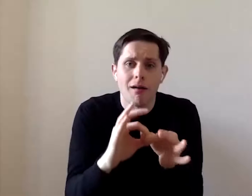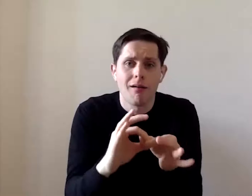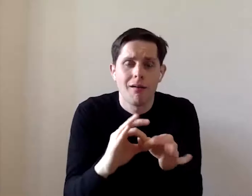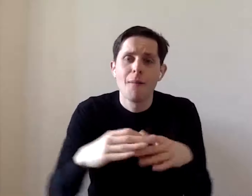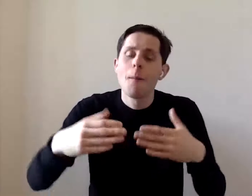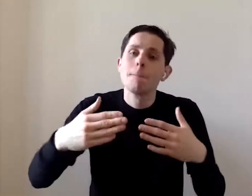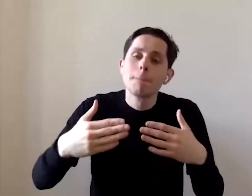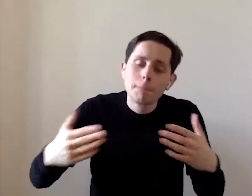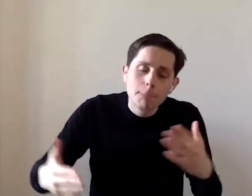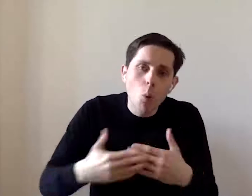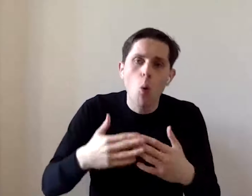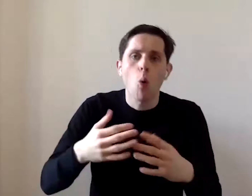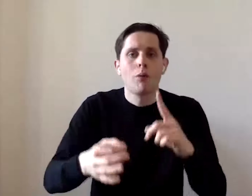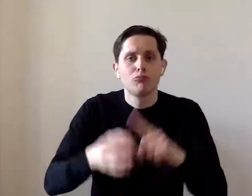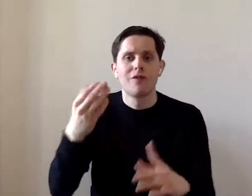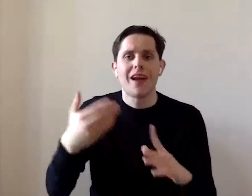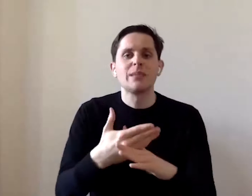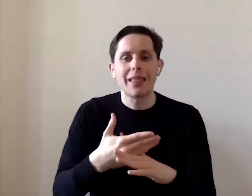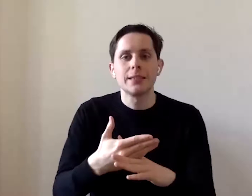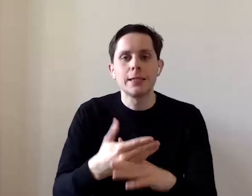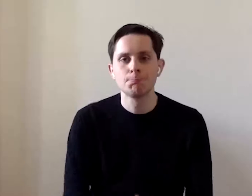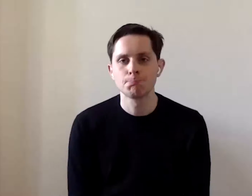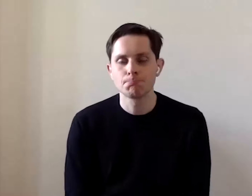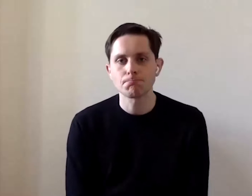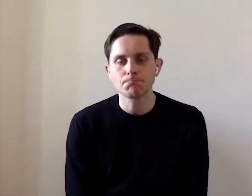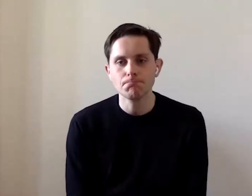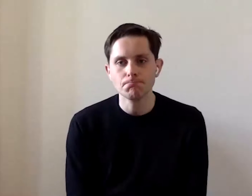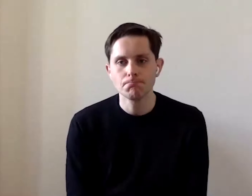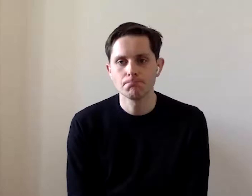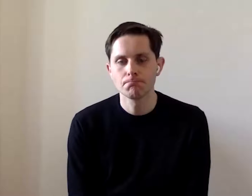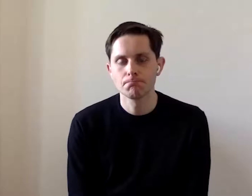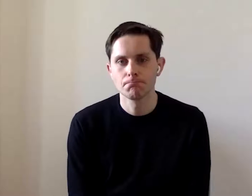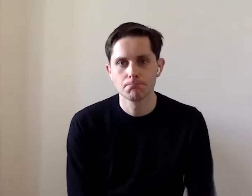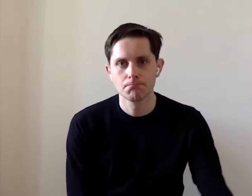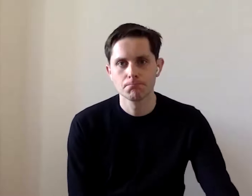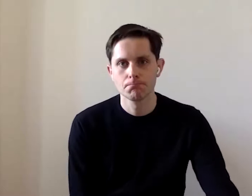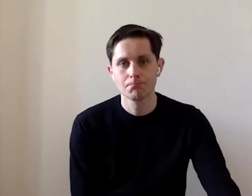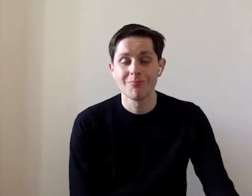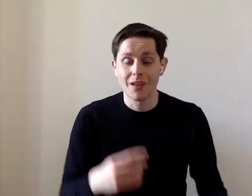stage as they should do. So they need to link together and work together to make architecture more accessible as a whole.